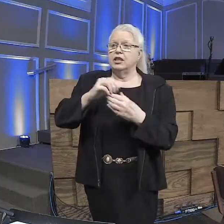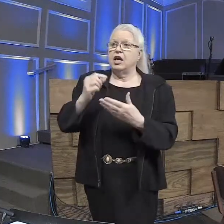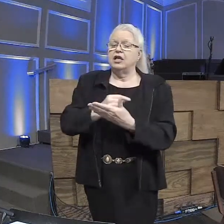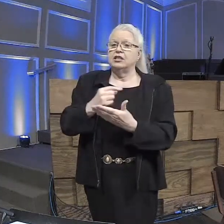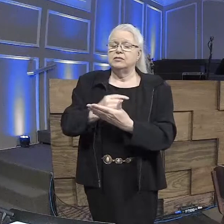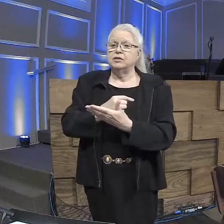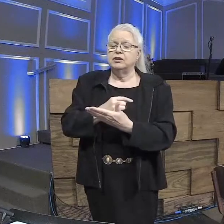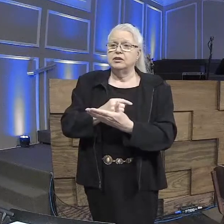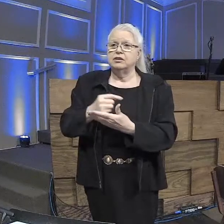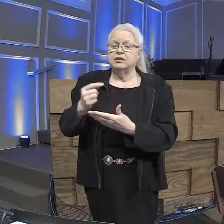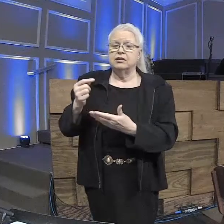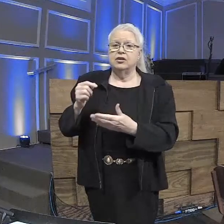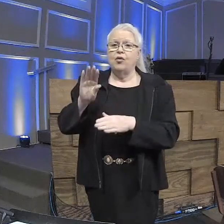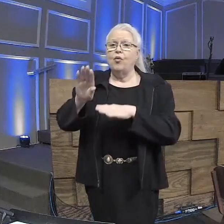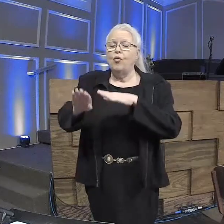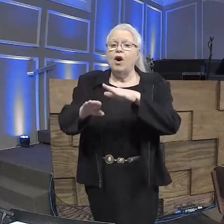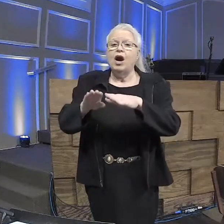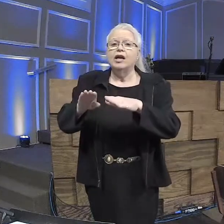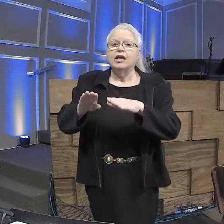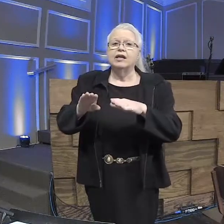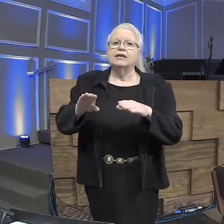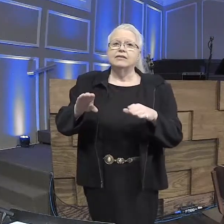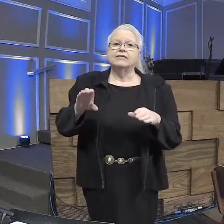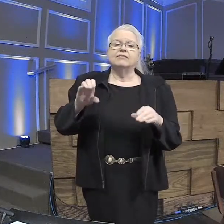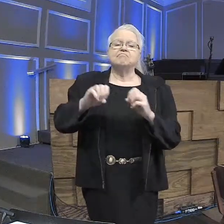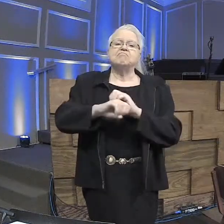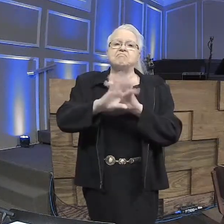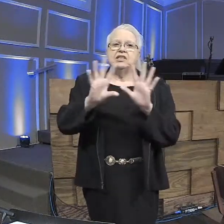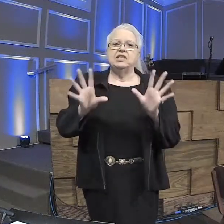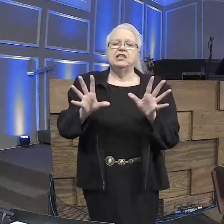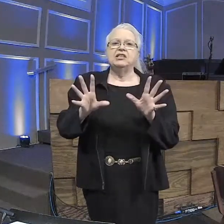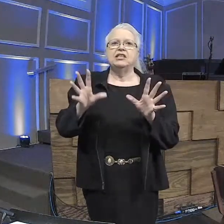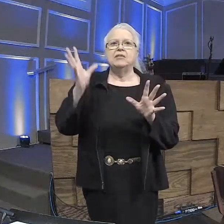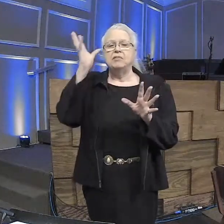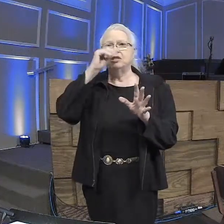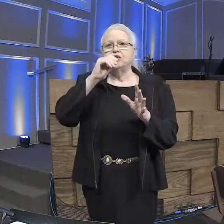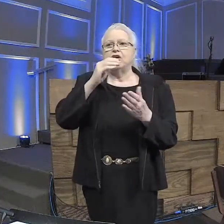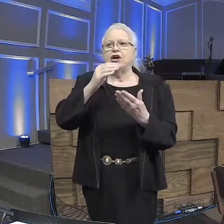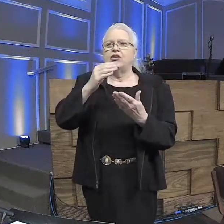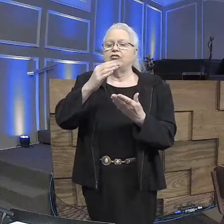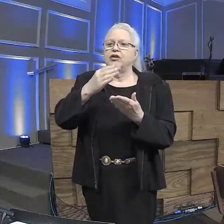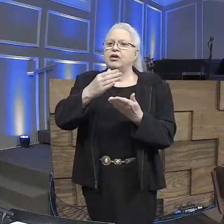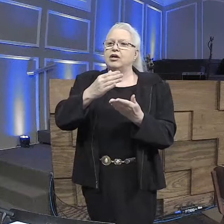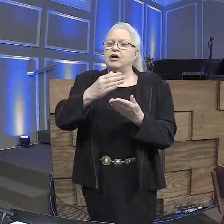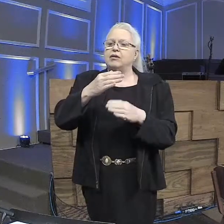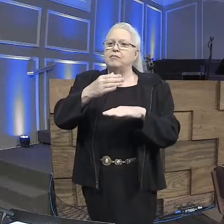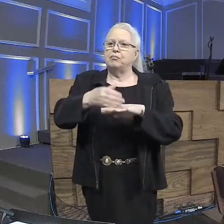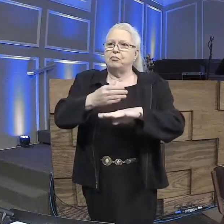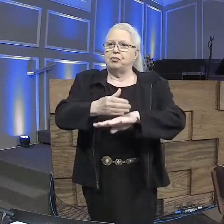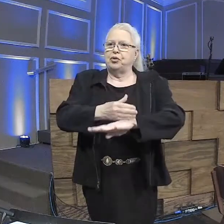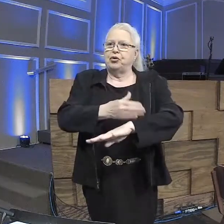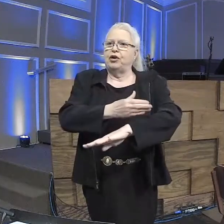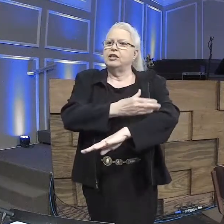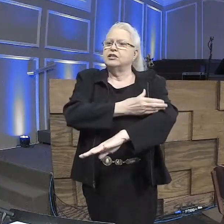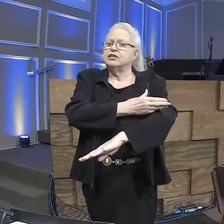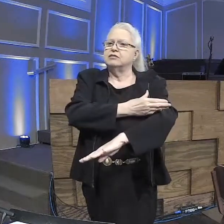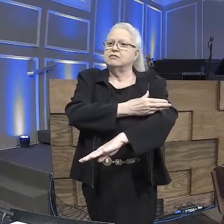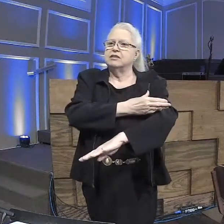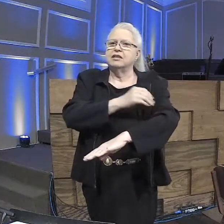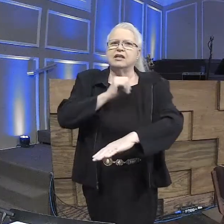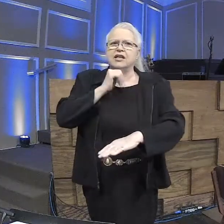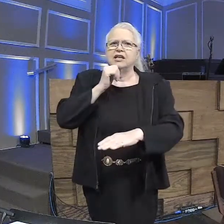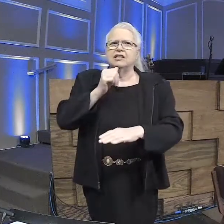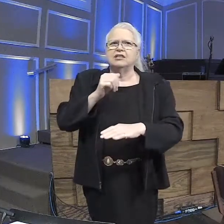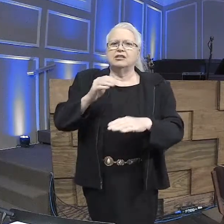grace. Walking, obviously, is a picture of progression. It's not stagnant. It's not,